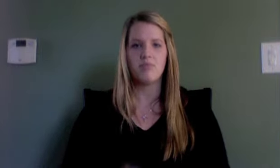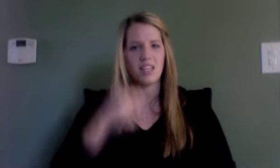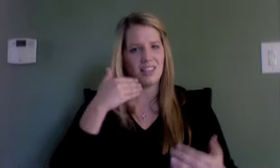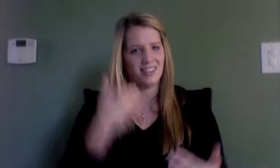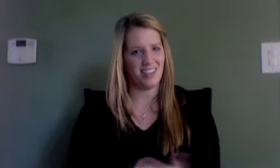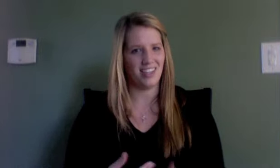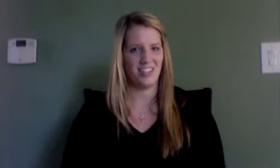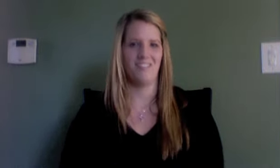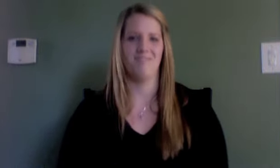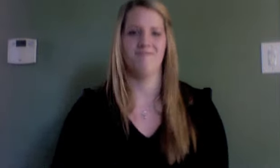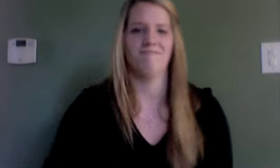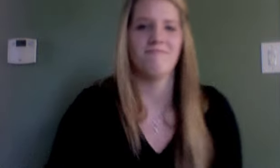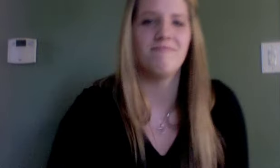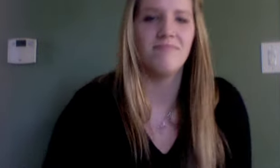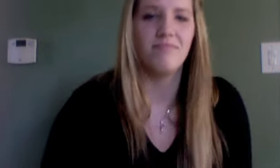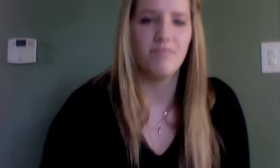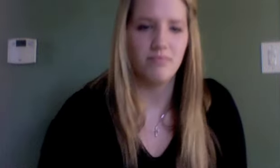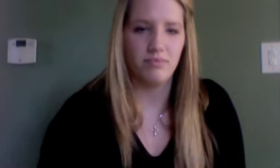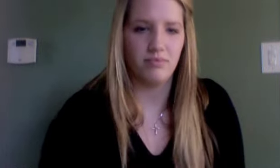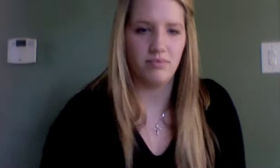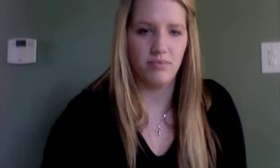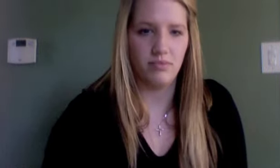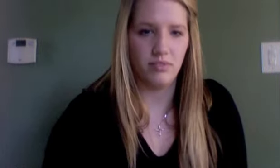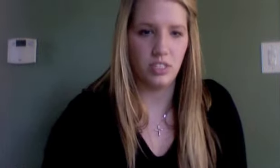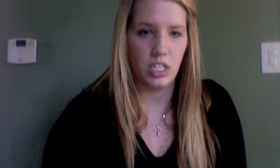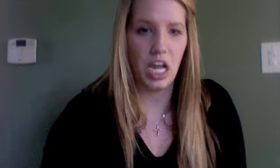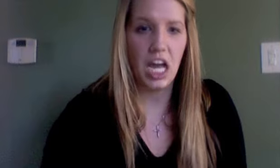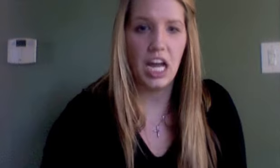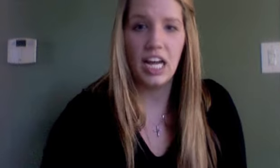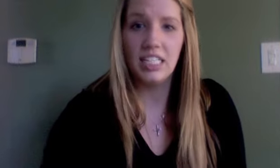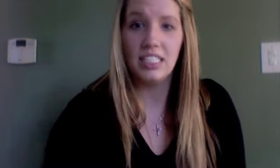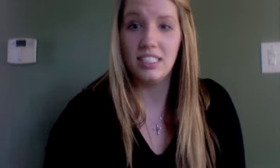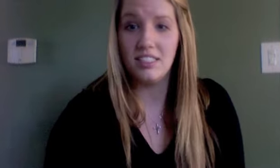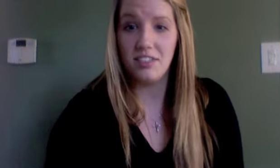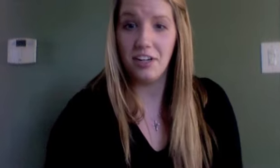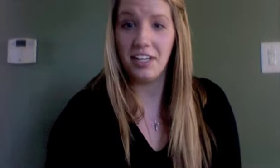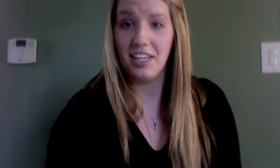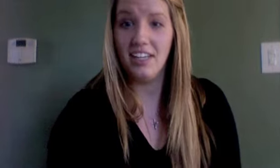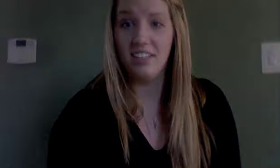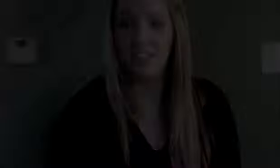Hi there, Ketsi. I want to thank you for coming.